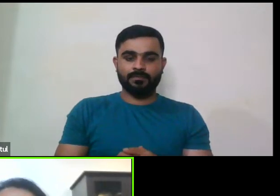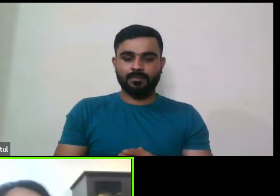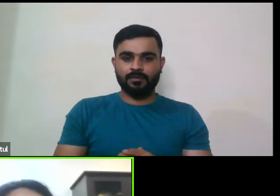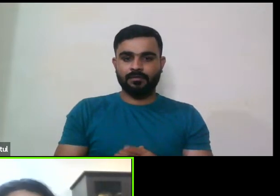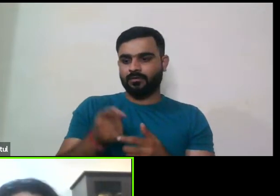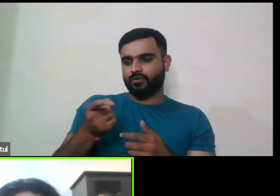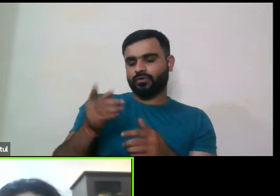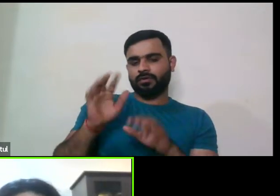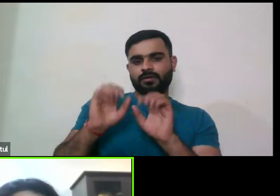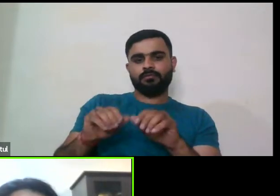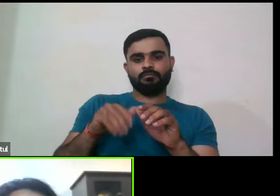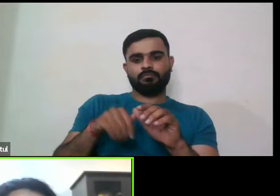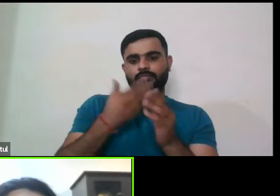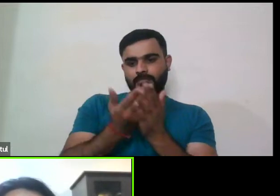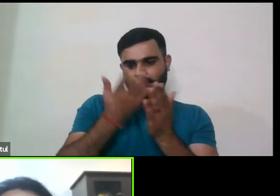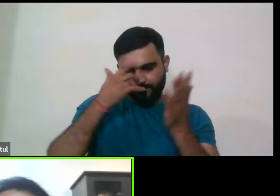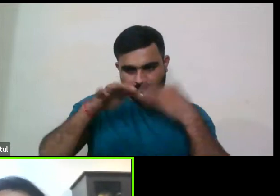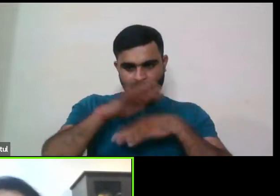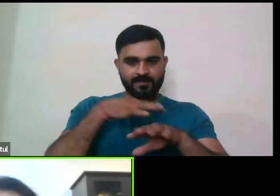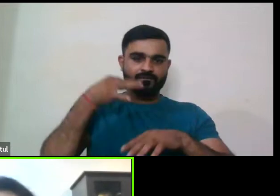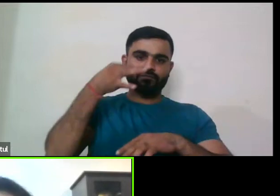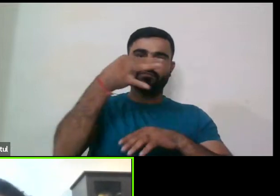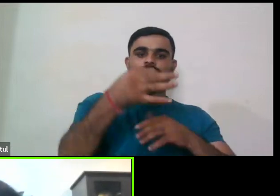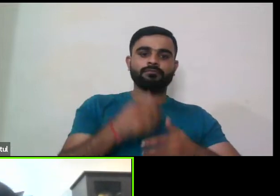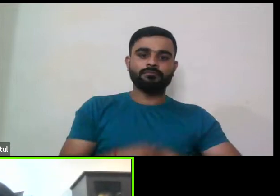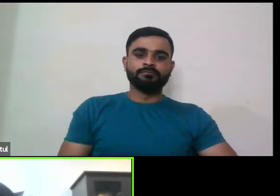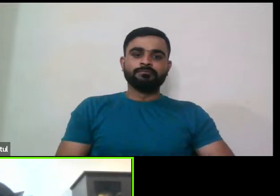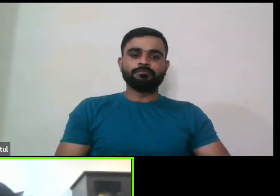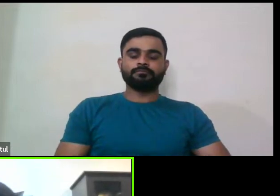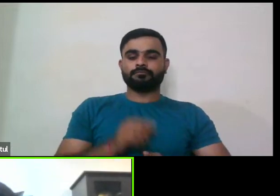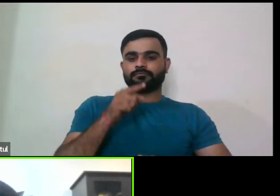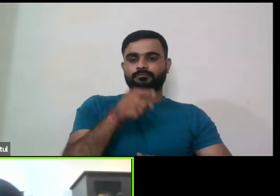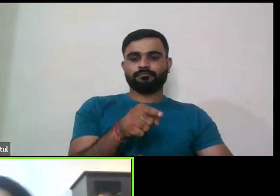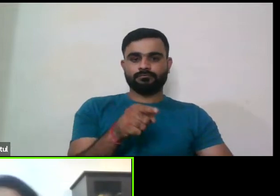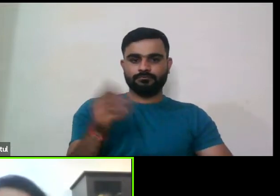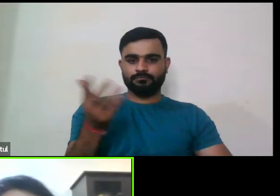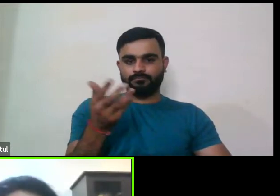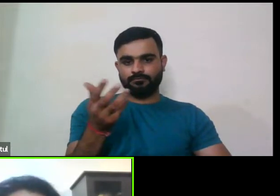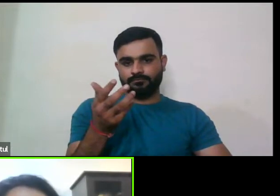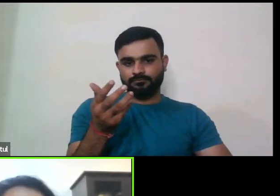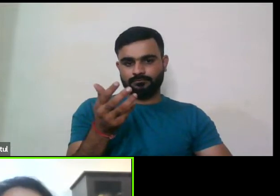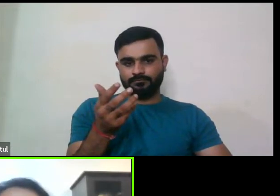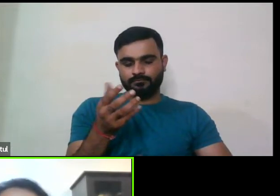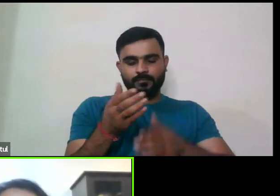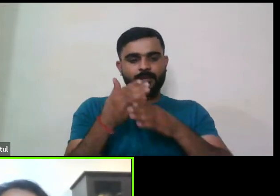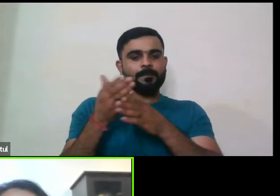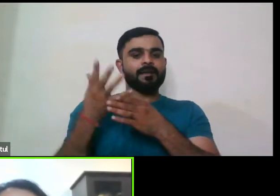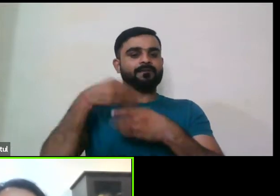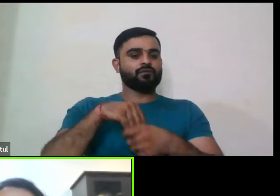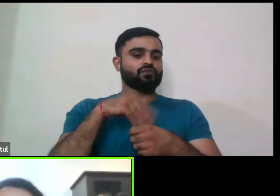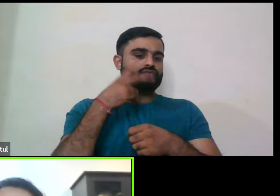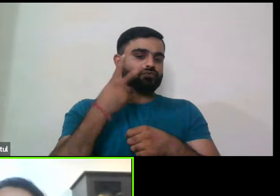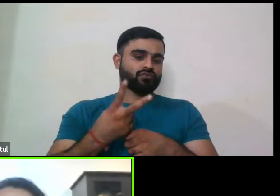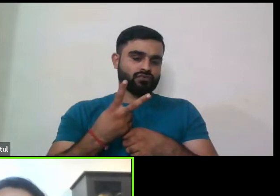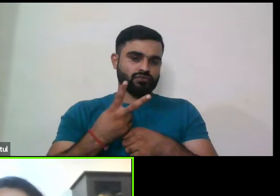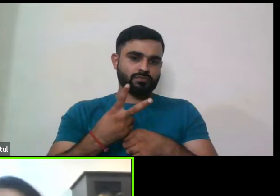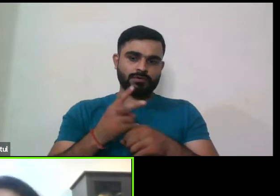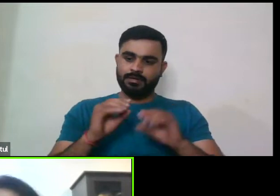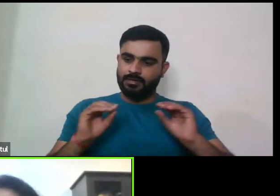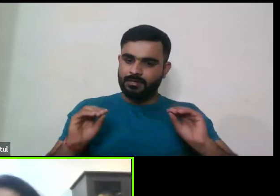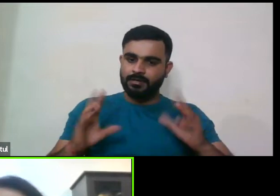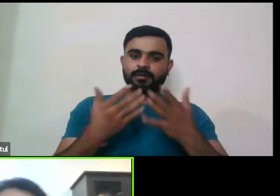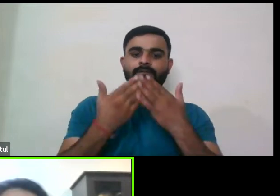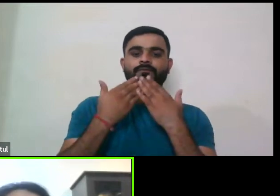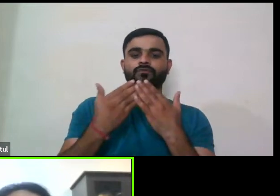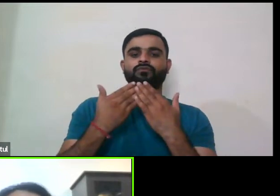you have planned for the future. Is there part two of the study